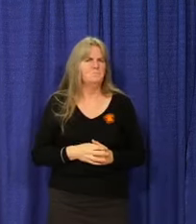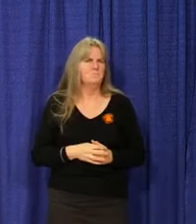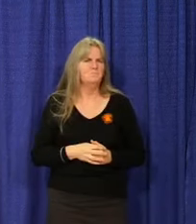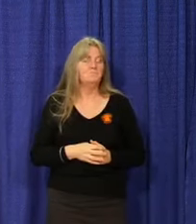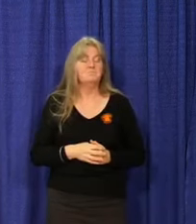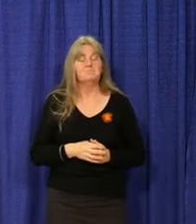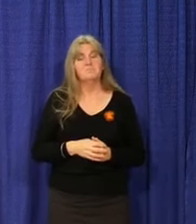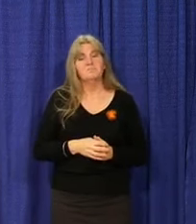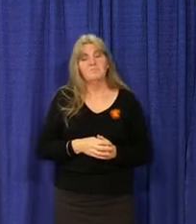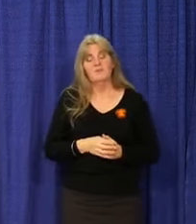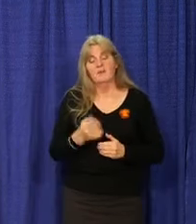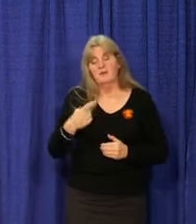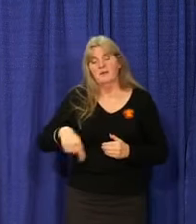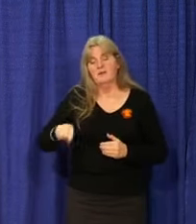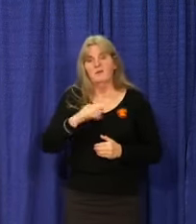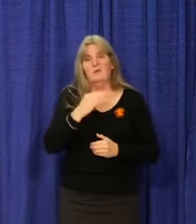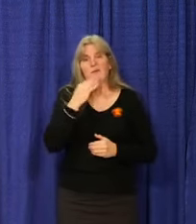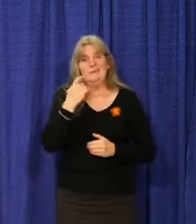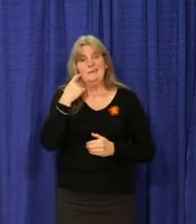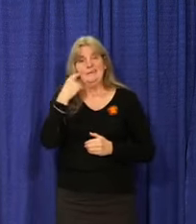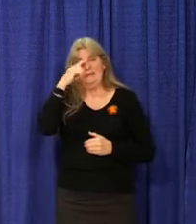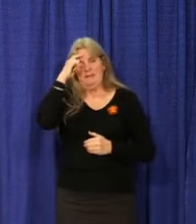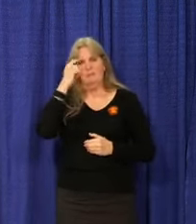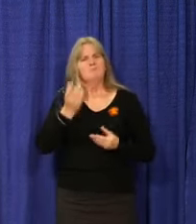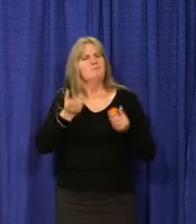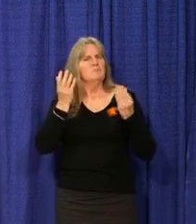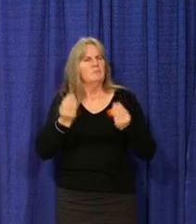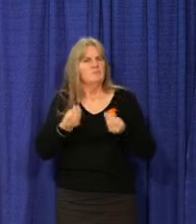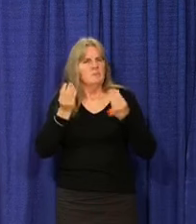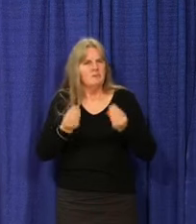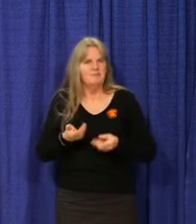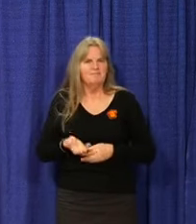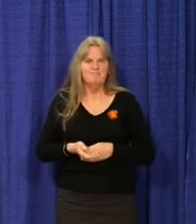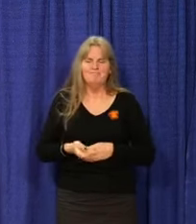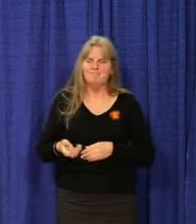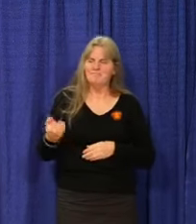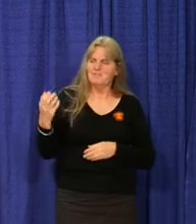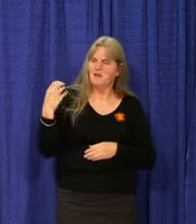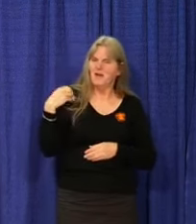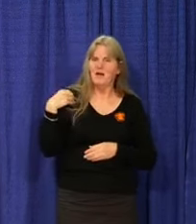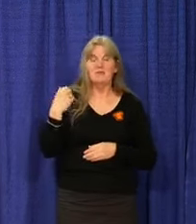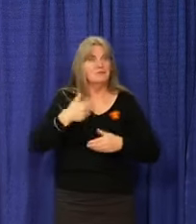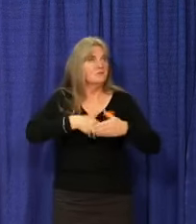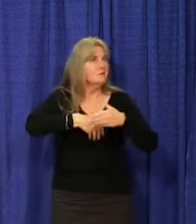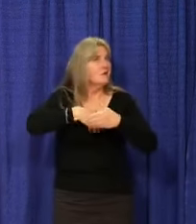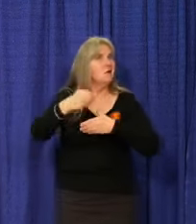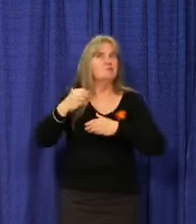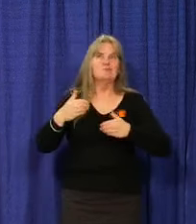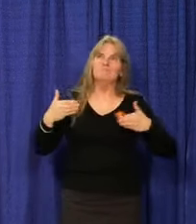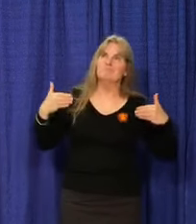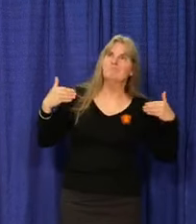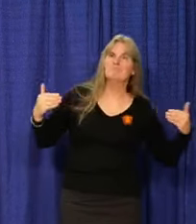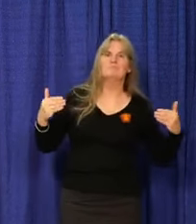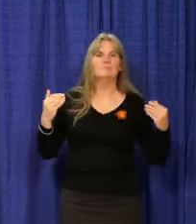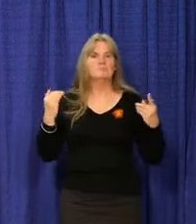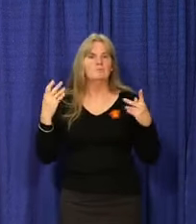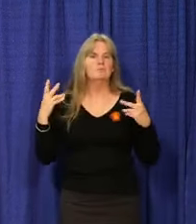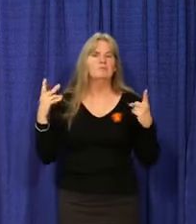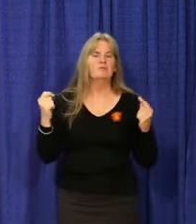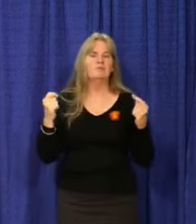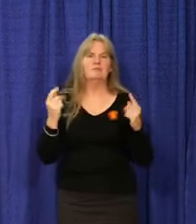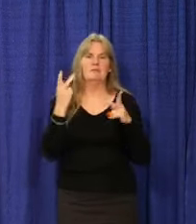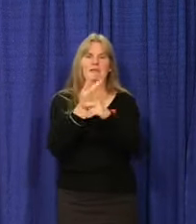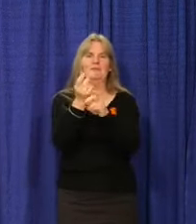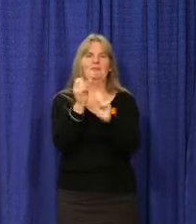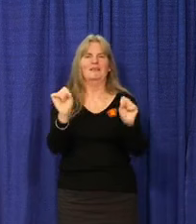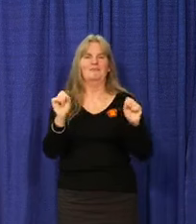As we all know, it was a very wet summer, and officers were out there, rain or shine, doing their part to keep our territory